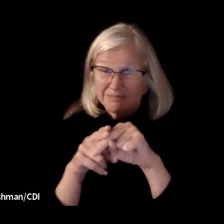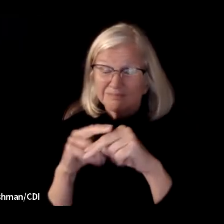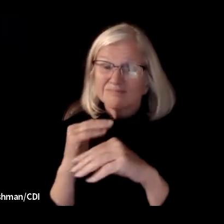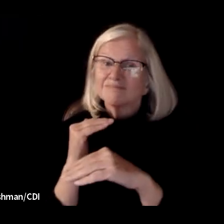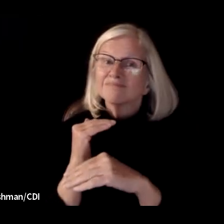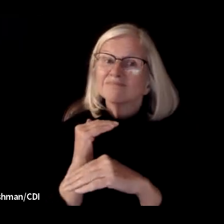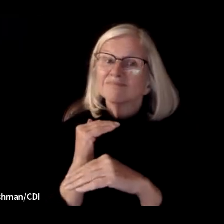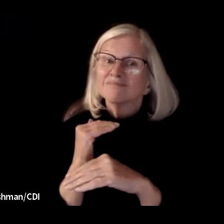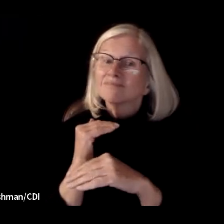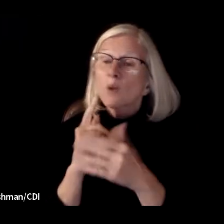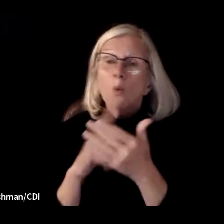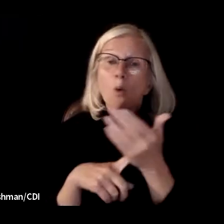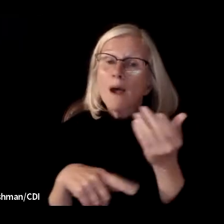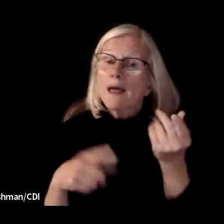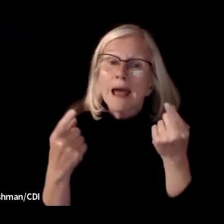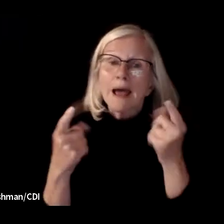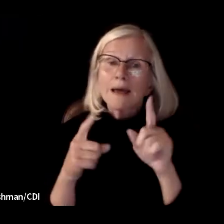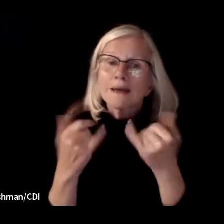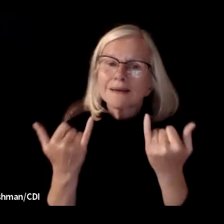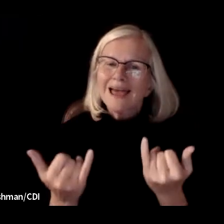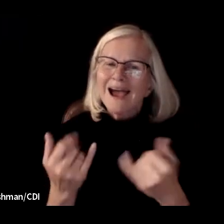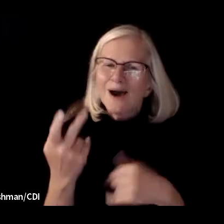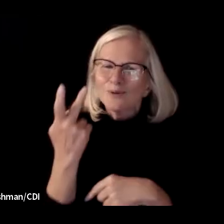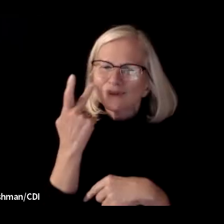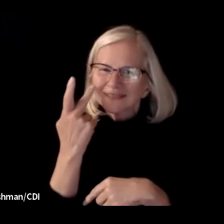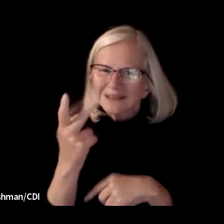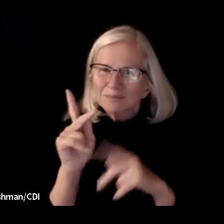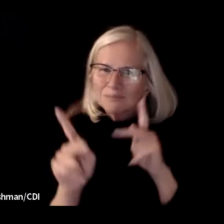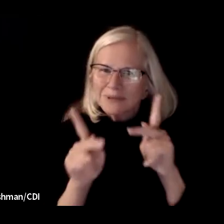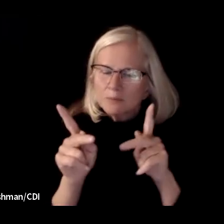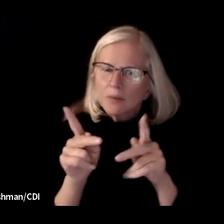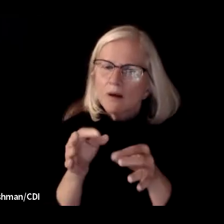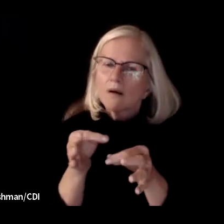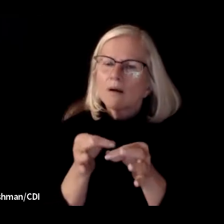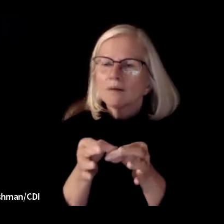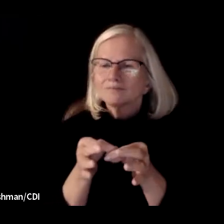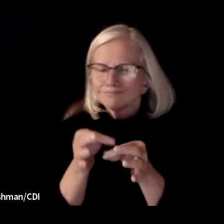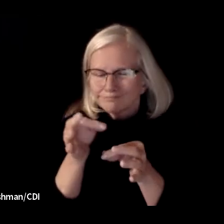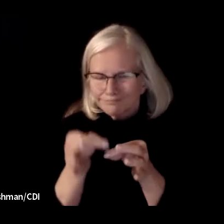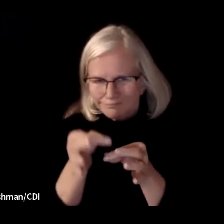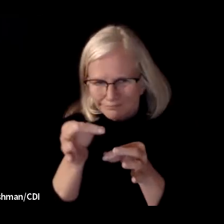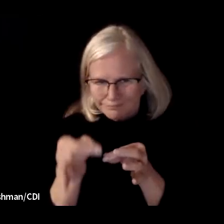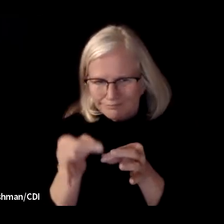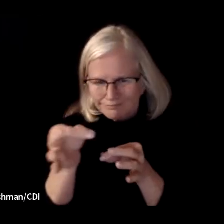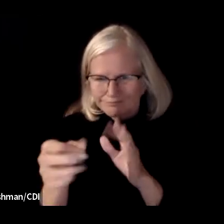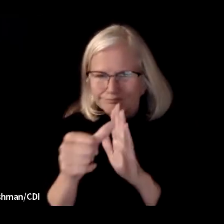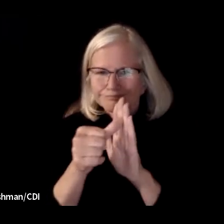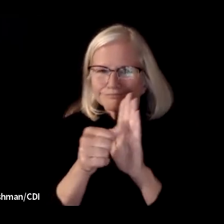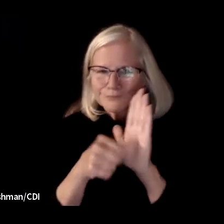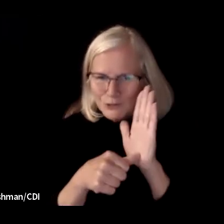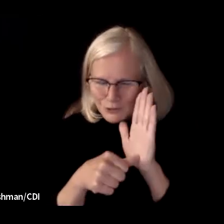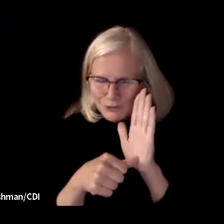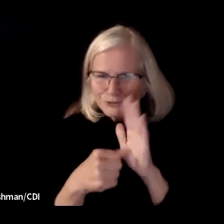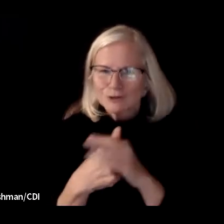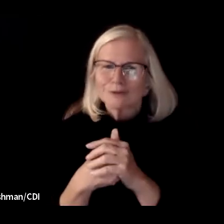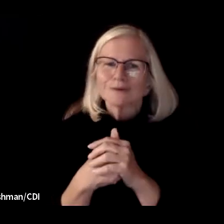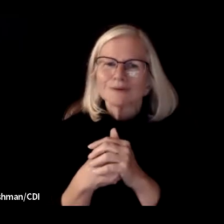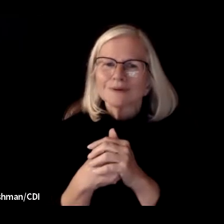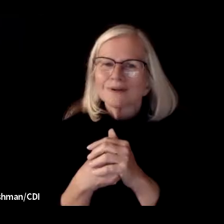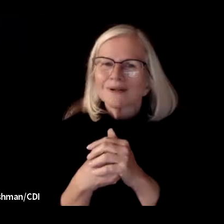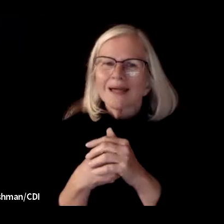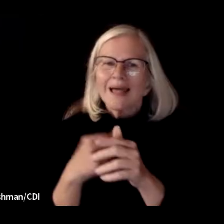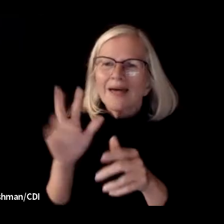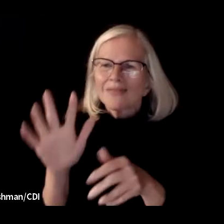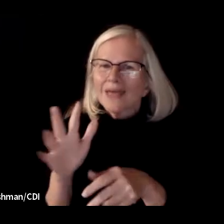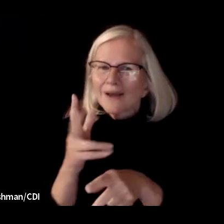we're seeing right now. People delayed surgeries and delayed care, and that just delayed the inevitable where they all arrive at the same